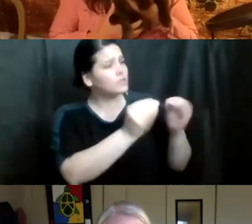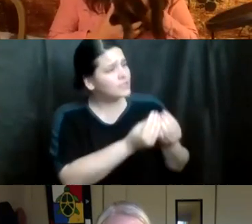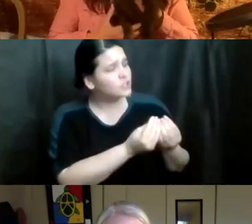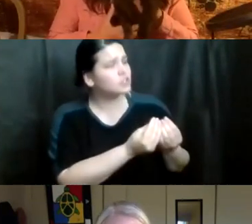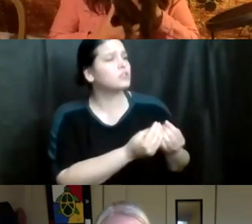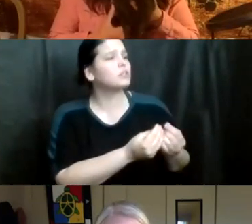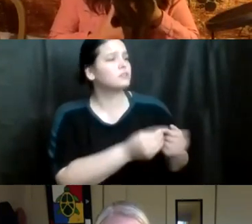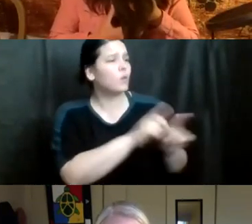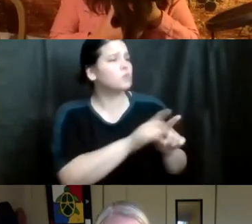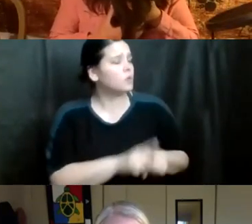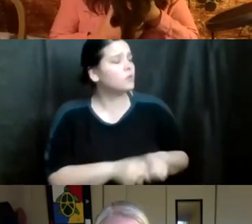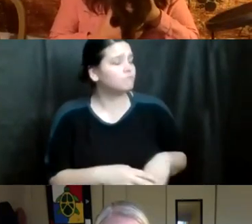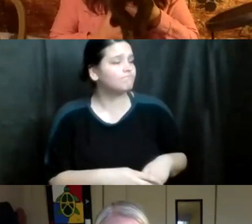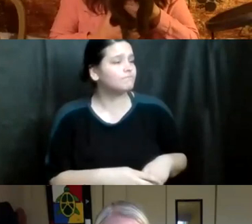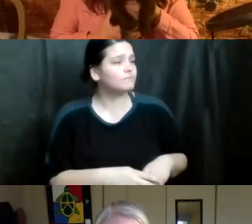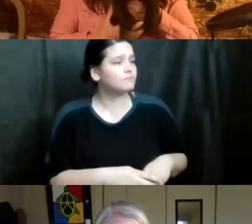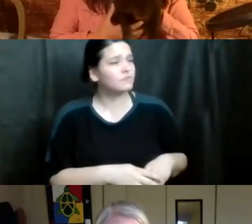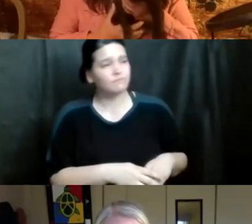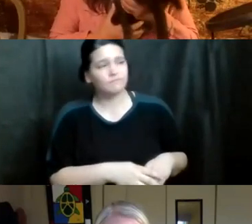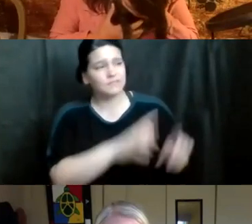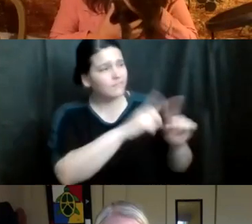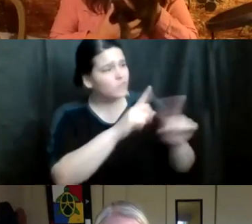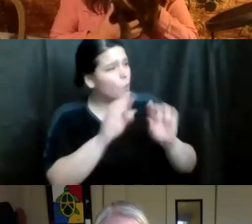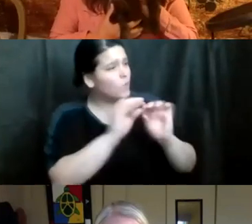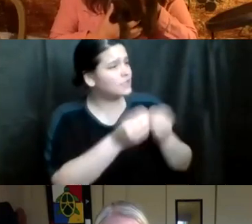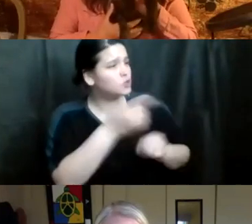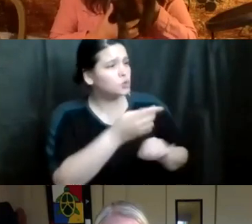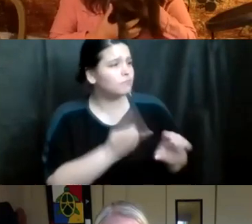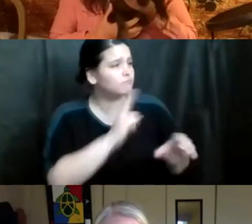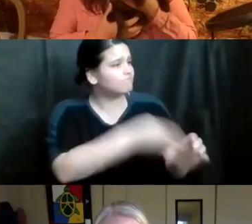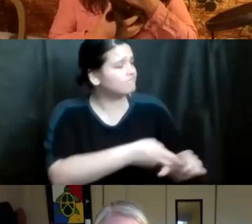well, the various organizations you're a part of.